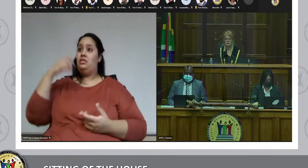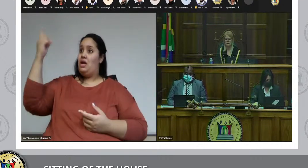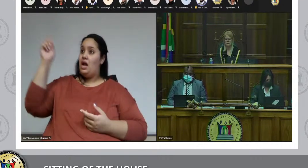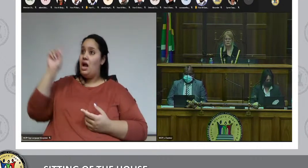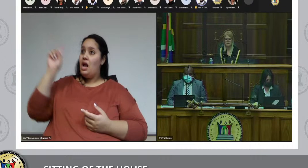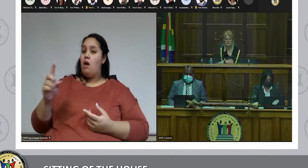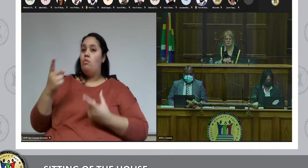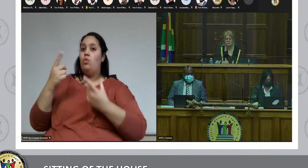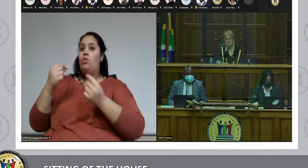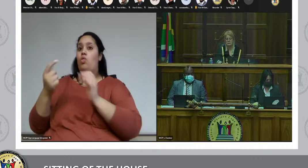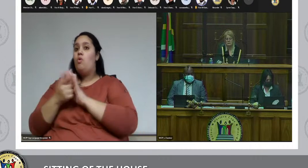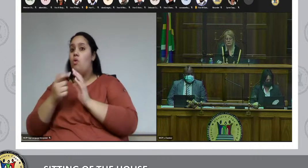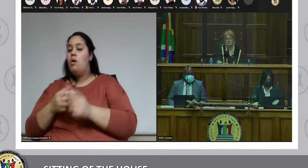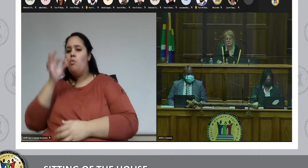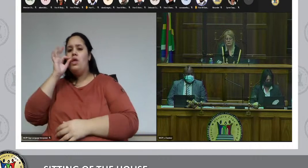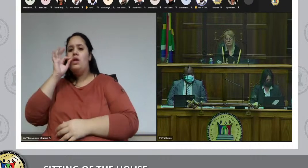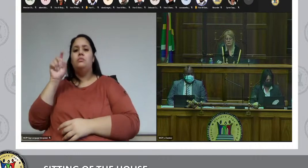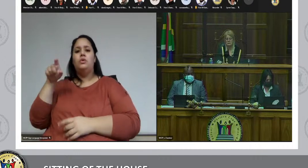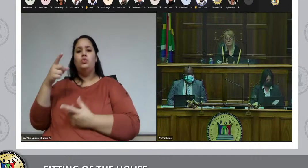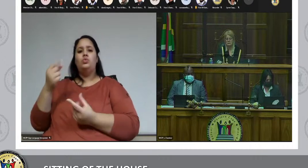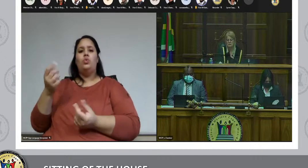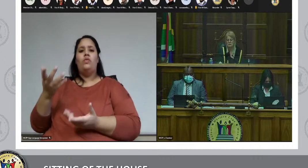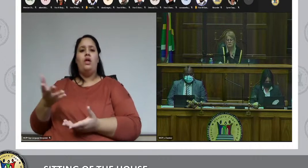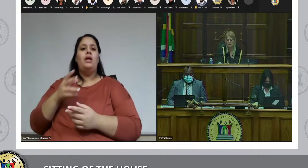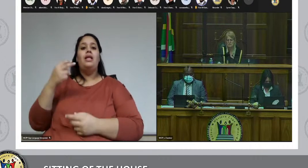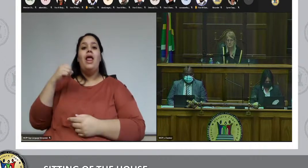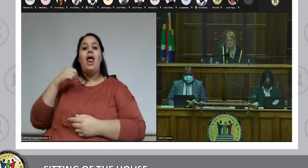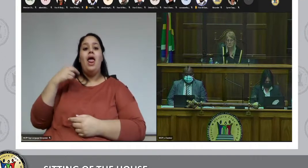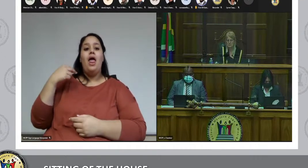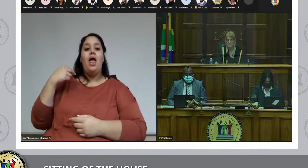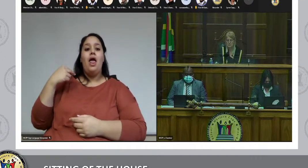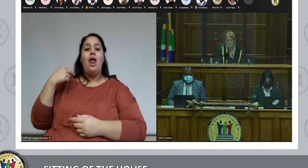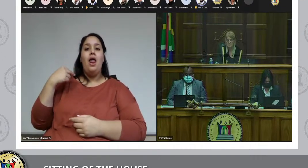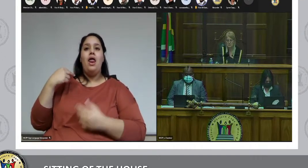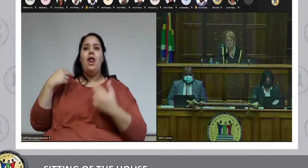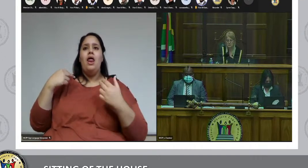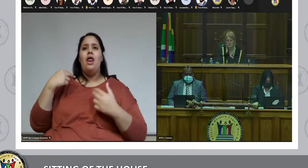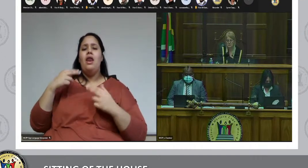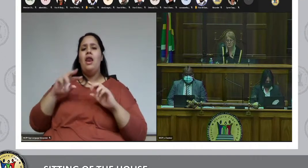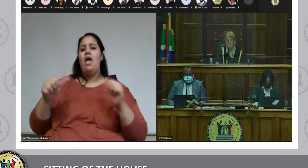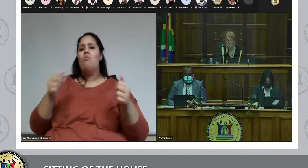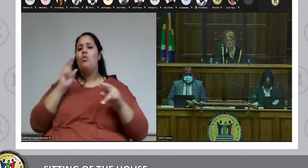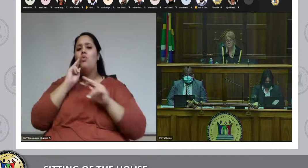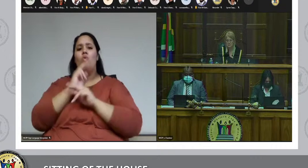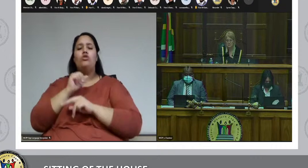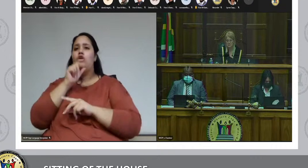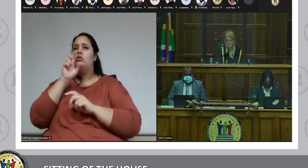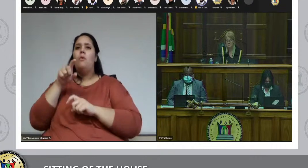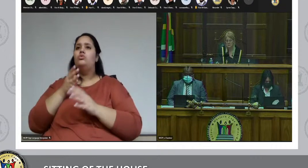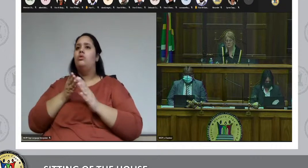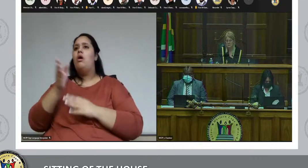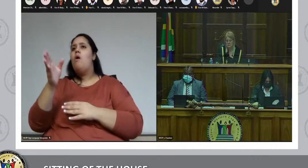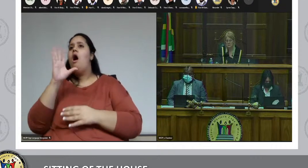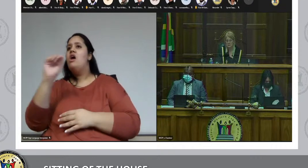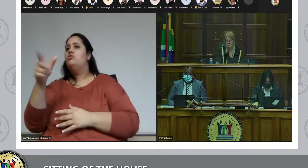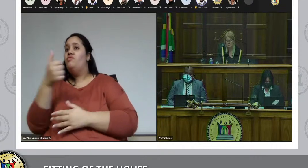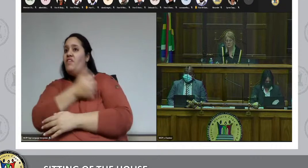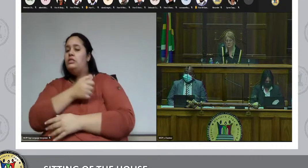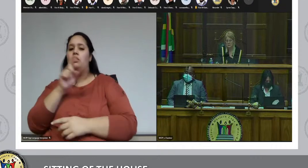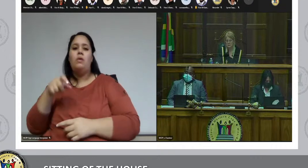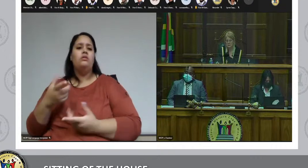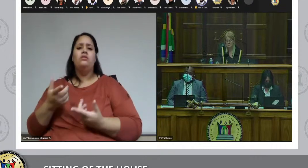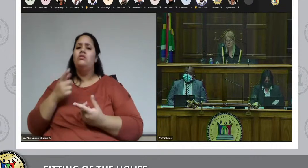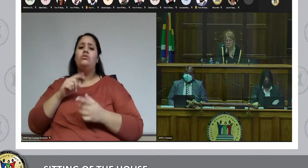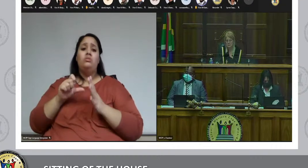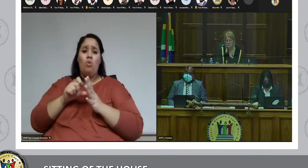that. Neighborhood Watch are not meant to go to people's homes and ask them to go and vaccinate, as important as that is. But we know that we have a